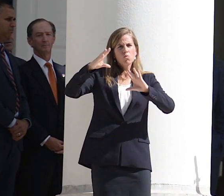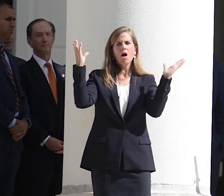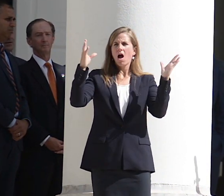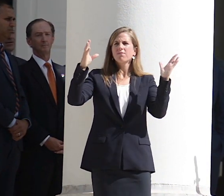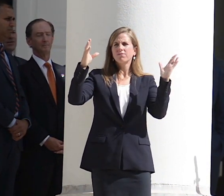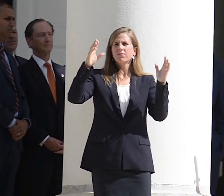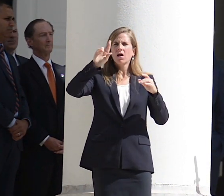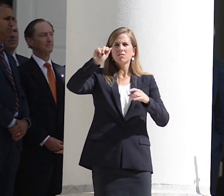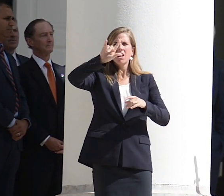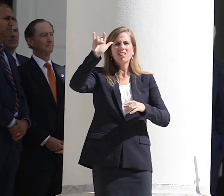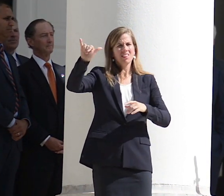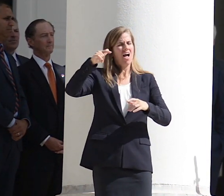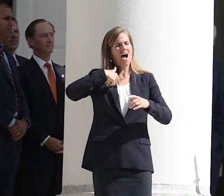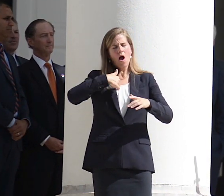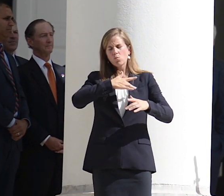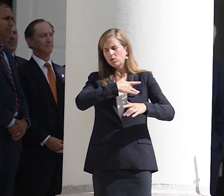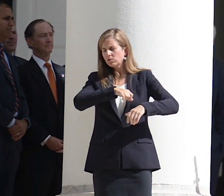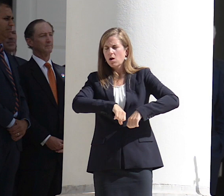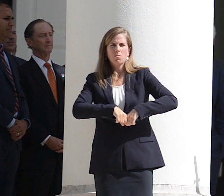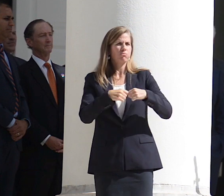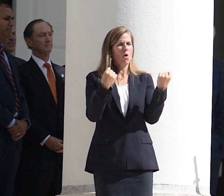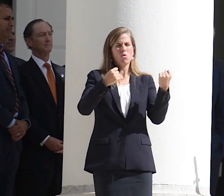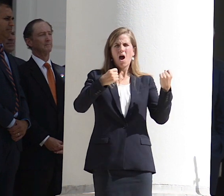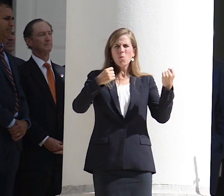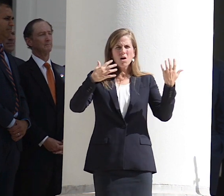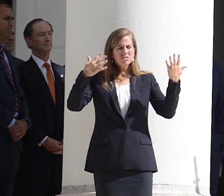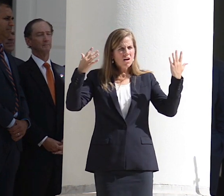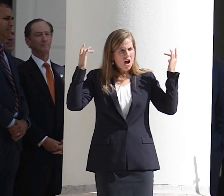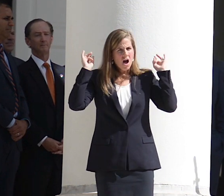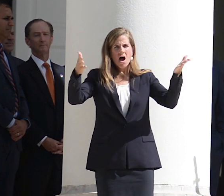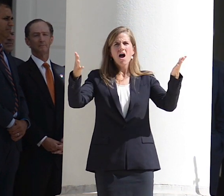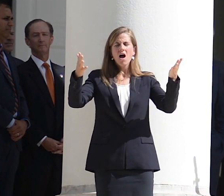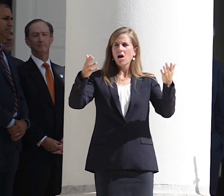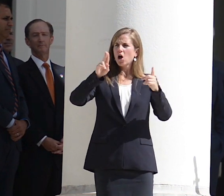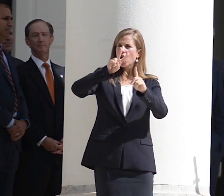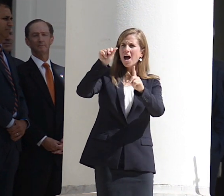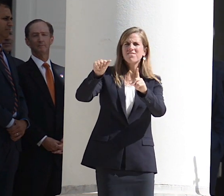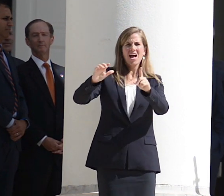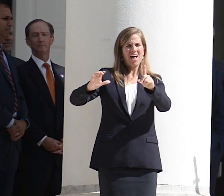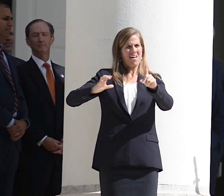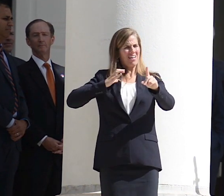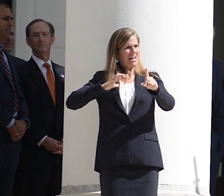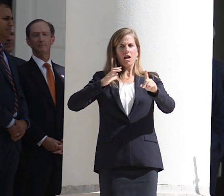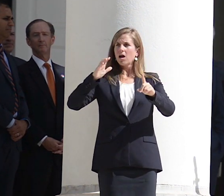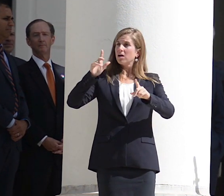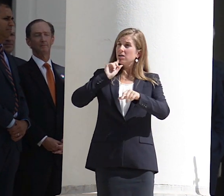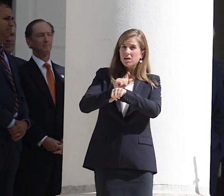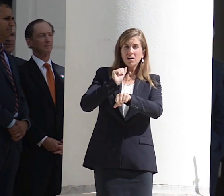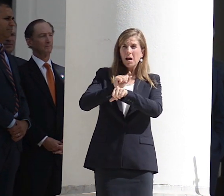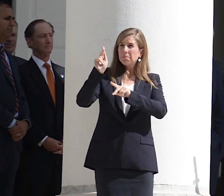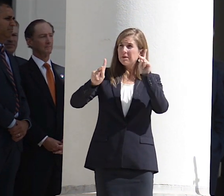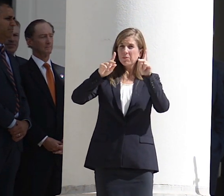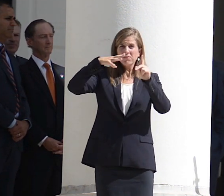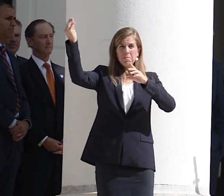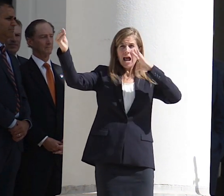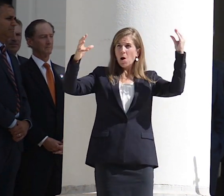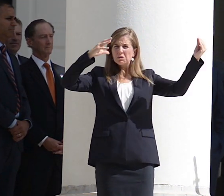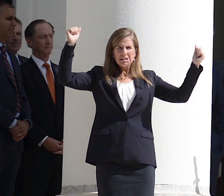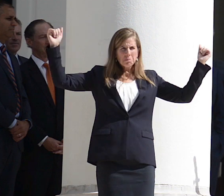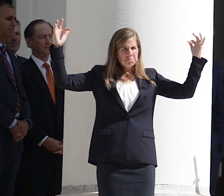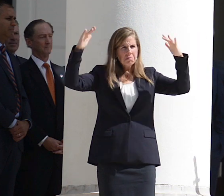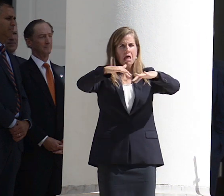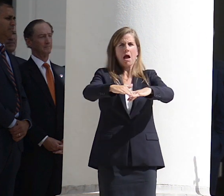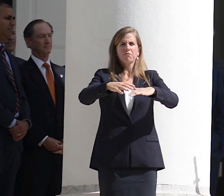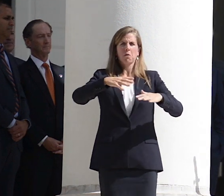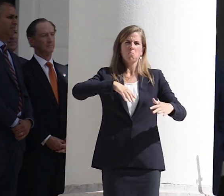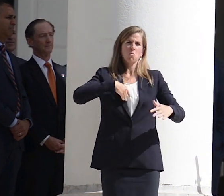I was heartbroken and horrified to see UVA and Charlottesville invaded by groups of white supremacists and neo-Nazis.